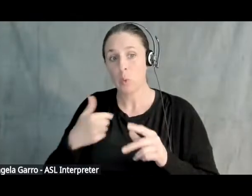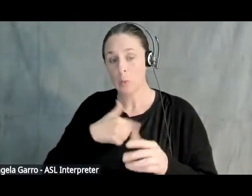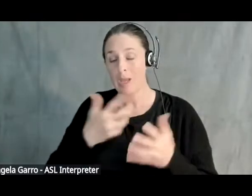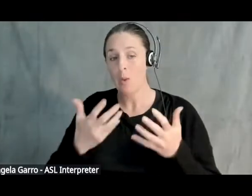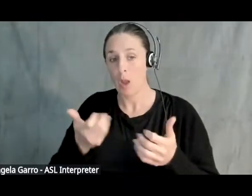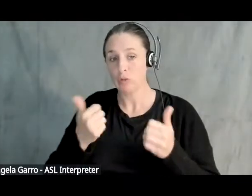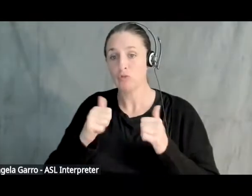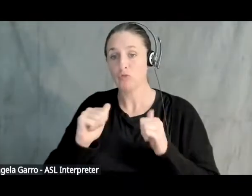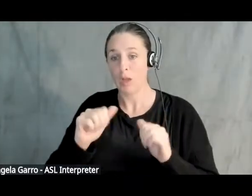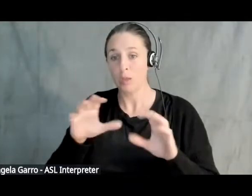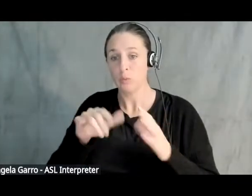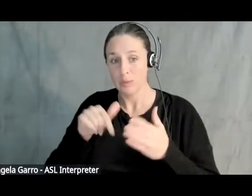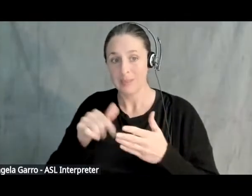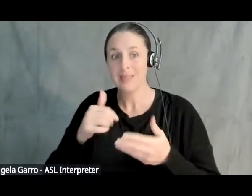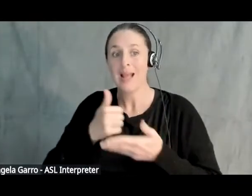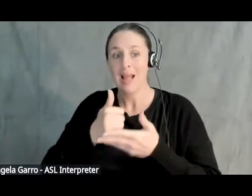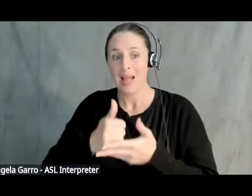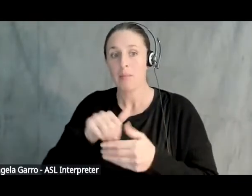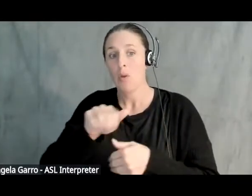all the districts in the area.